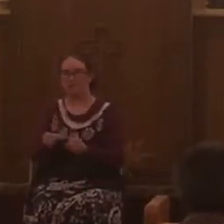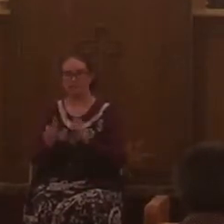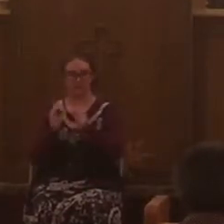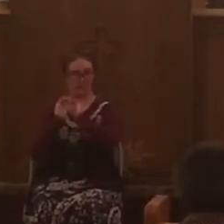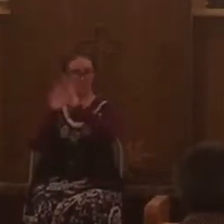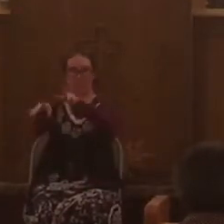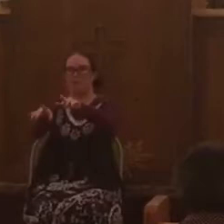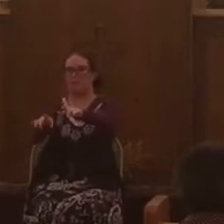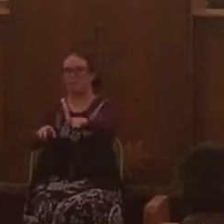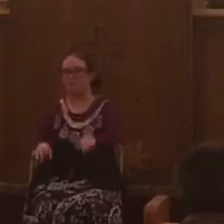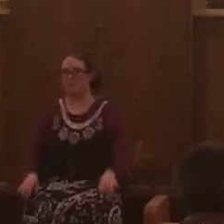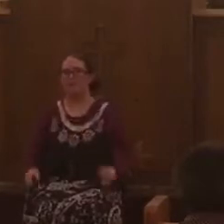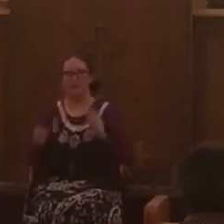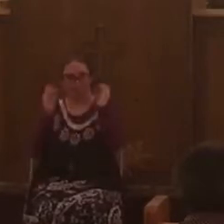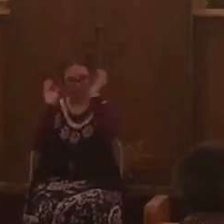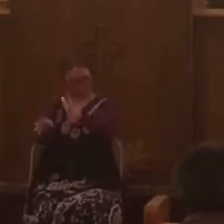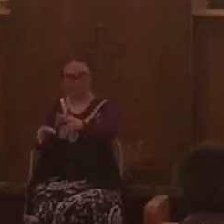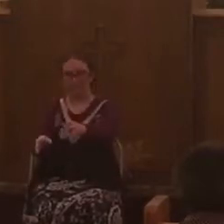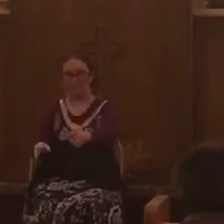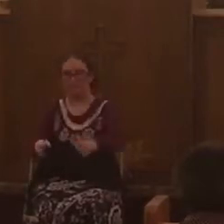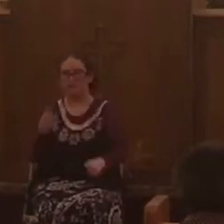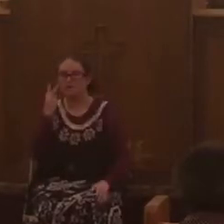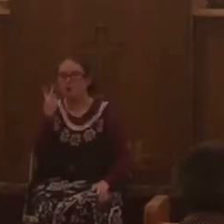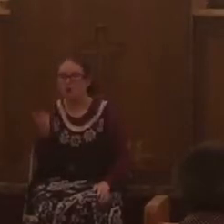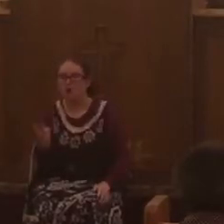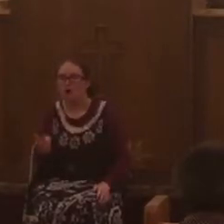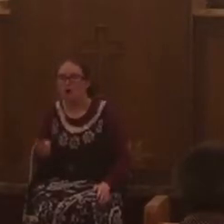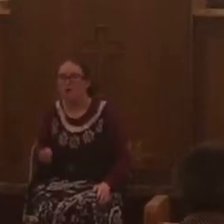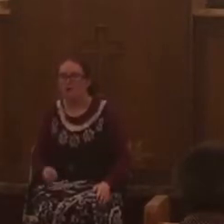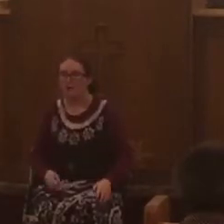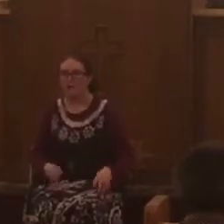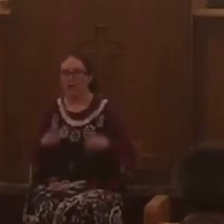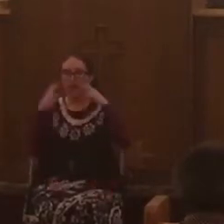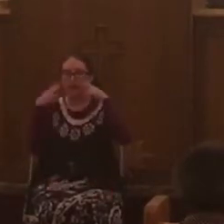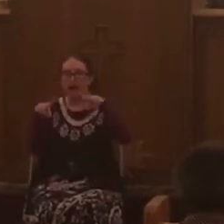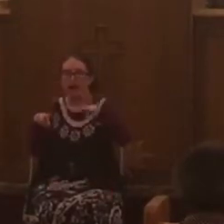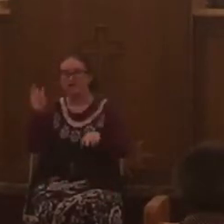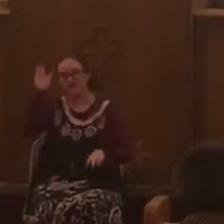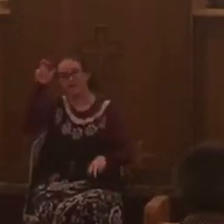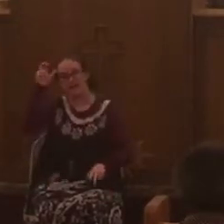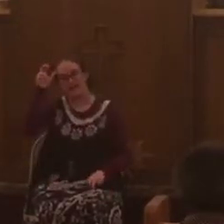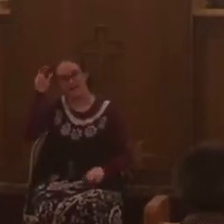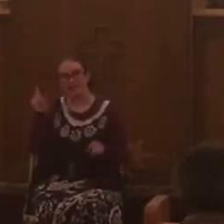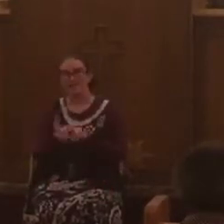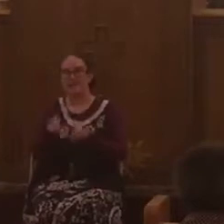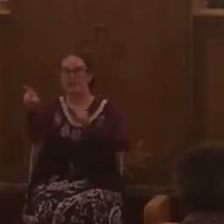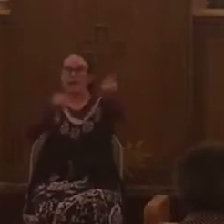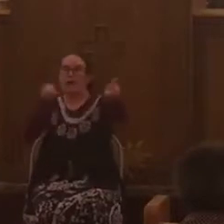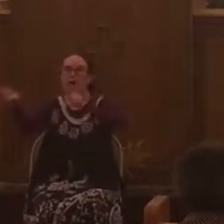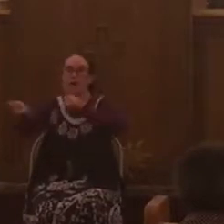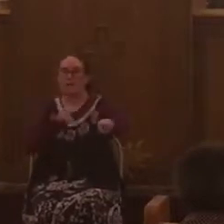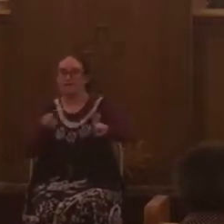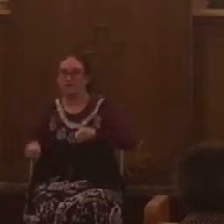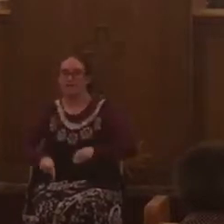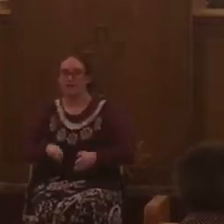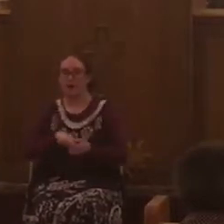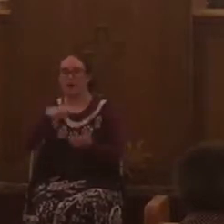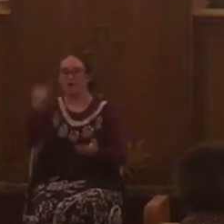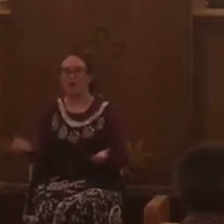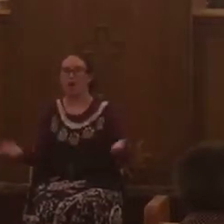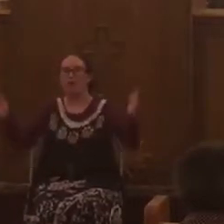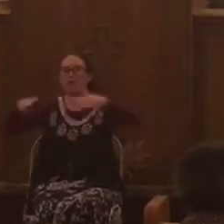Woo! You know what? He was such a wimp that Jesus himself didn't even have to kick him